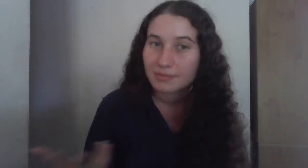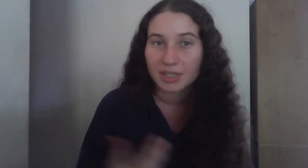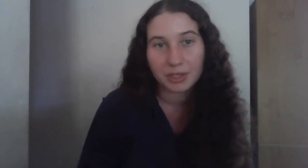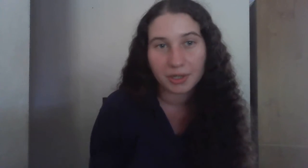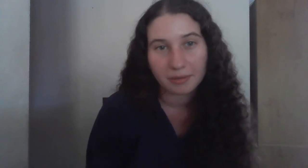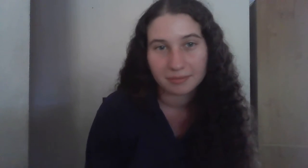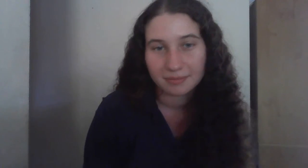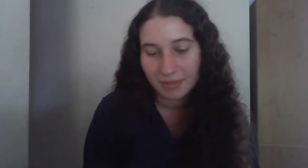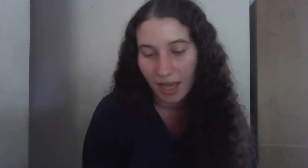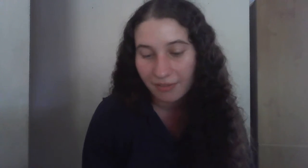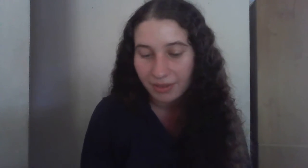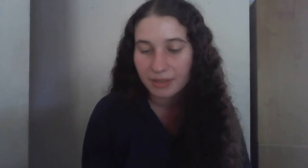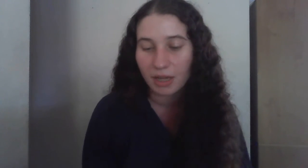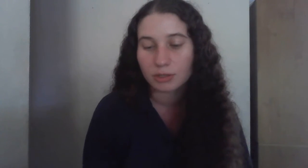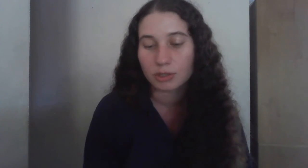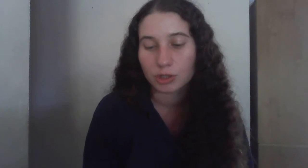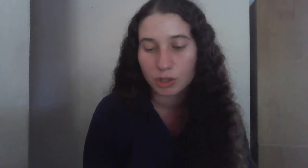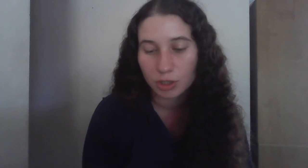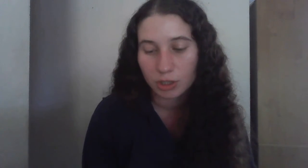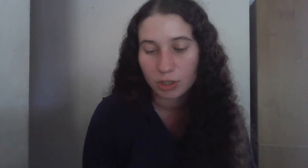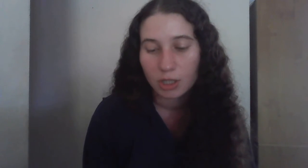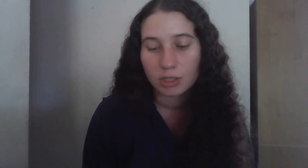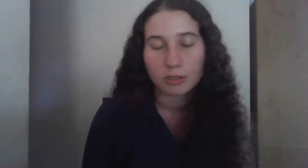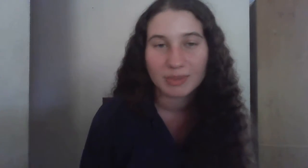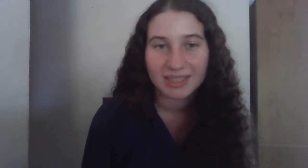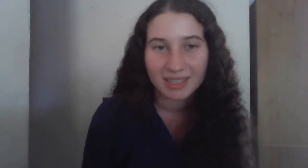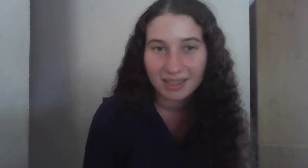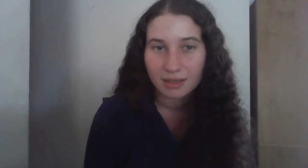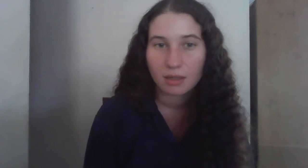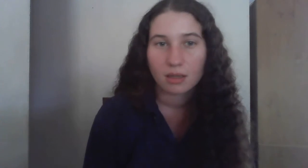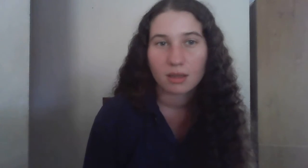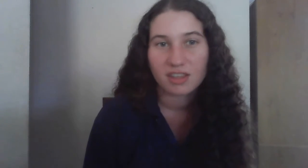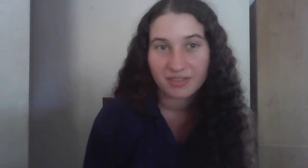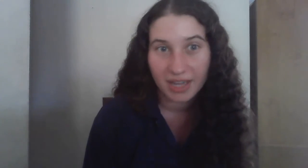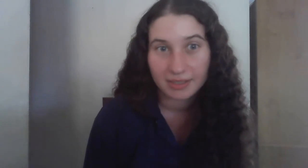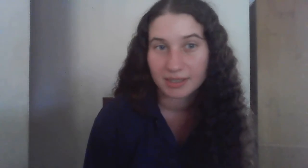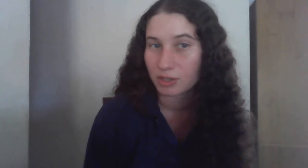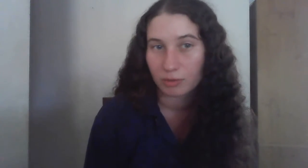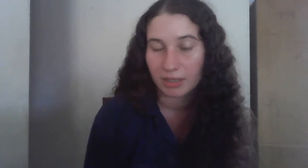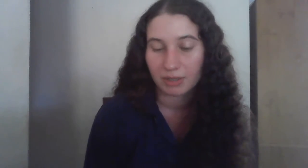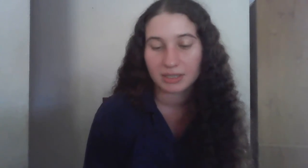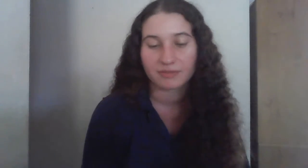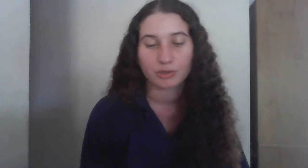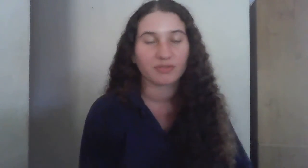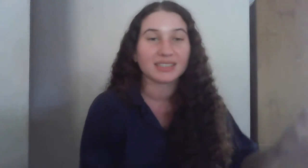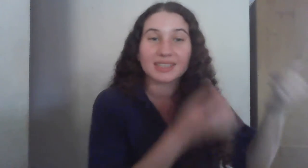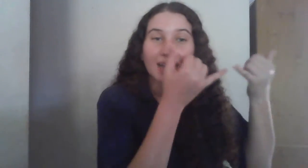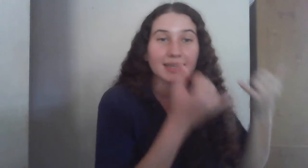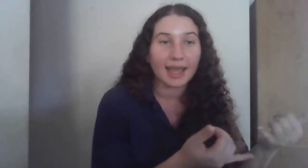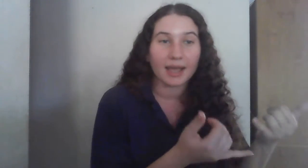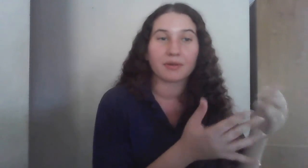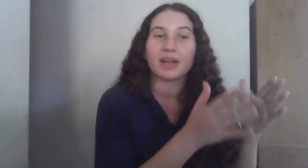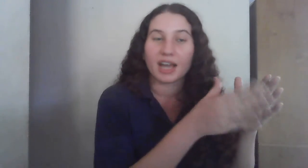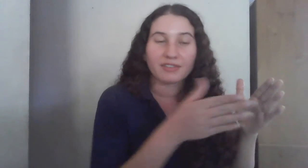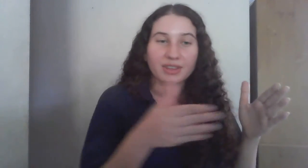There you go. Everything's understood to be in the tense it's already, right? So if I sign now, everything